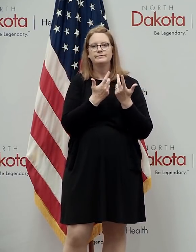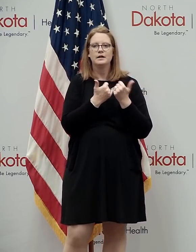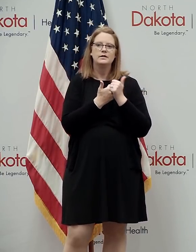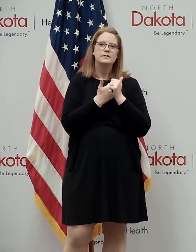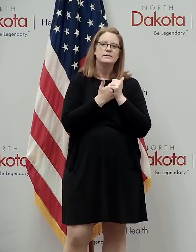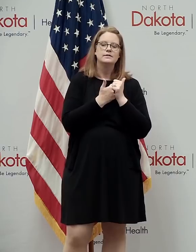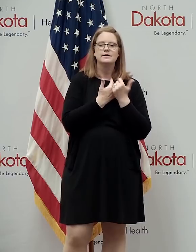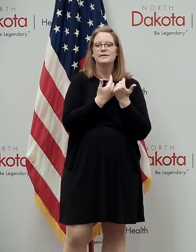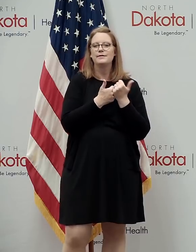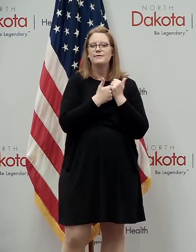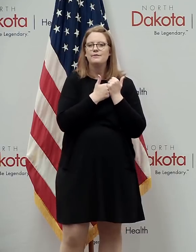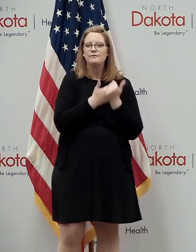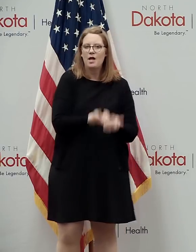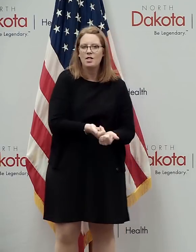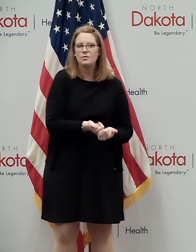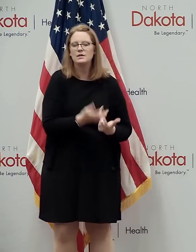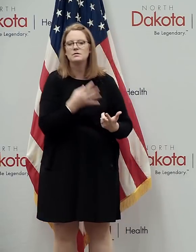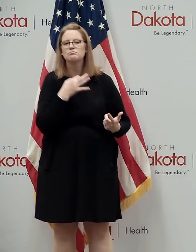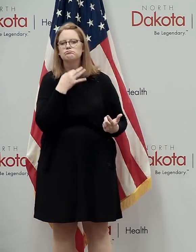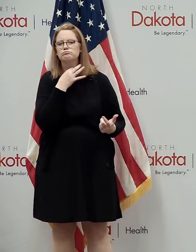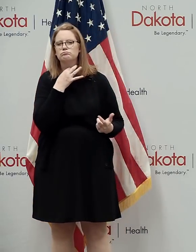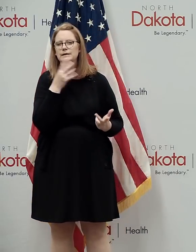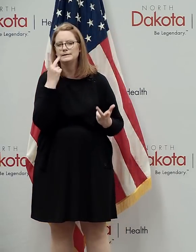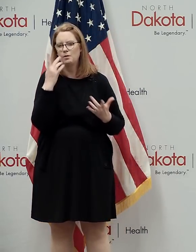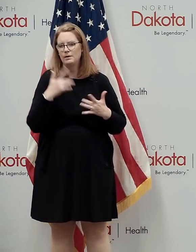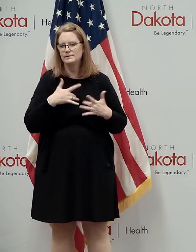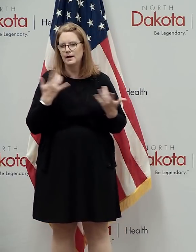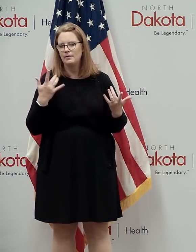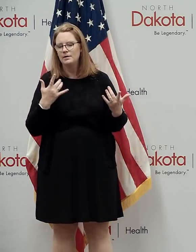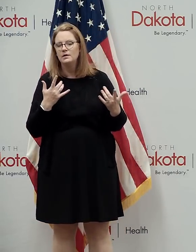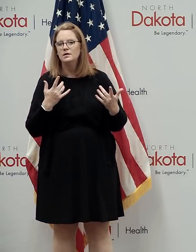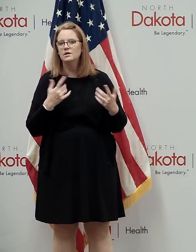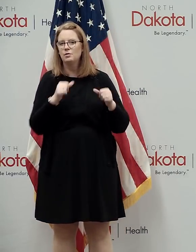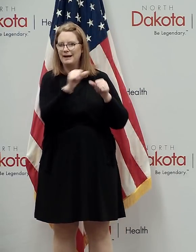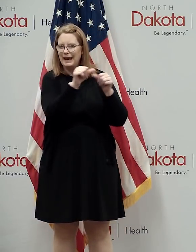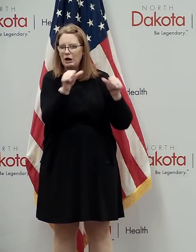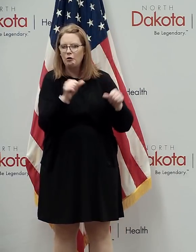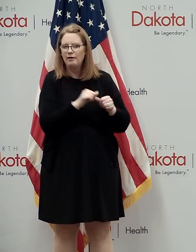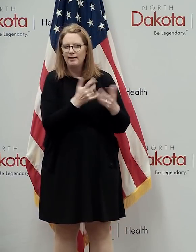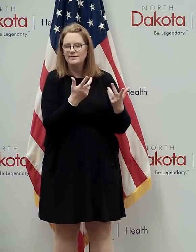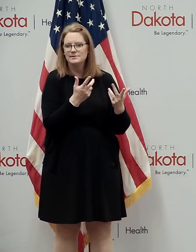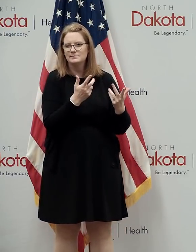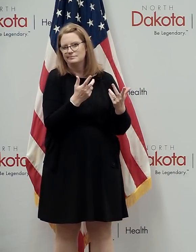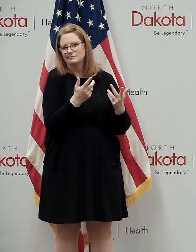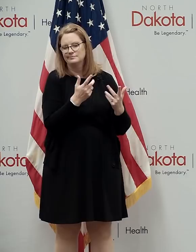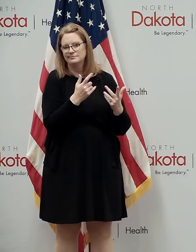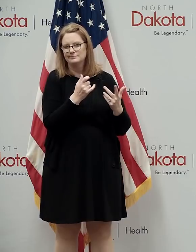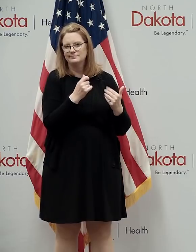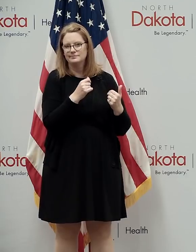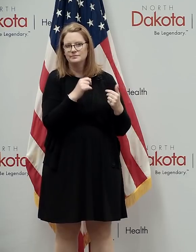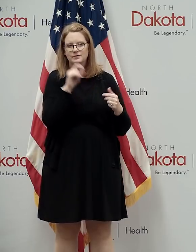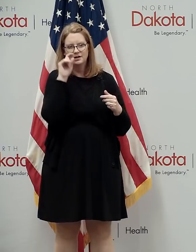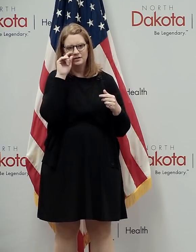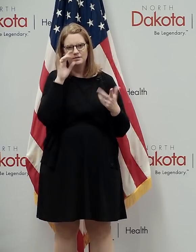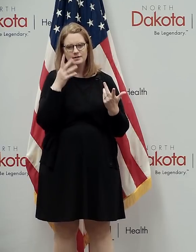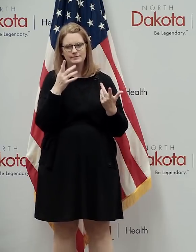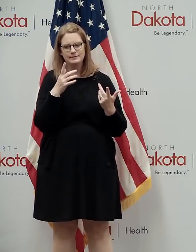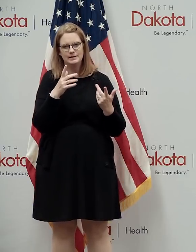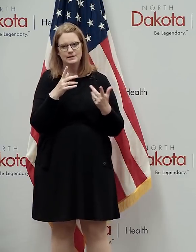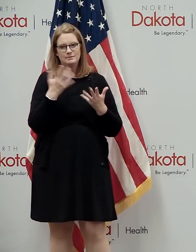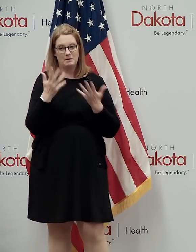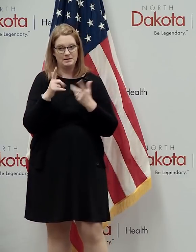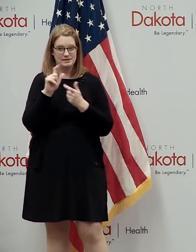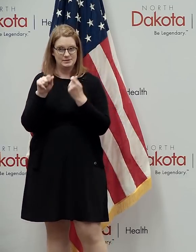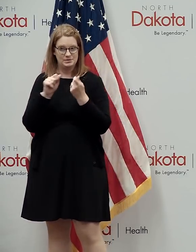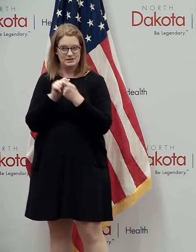their curiosity, not following the crowds. So they're getting here to try to get in a space. So I know there's some specific cases where we may have some